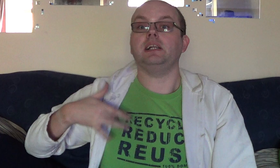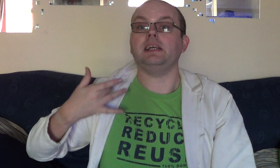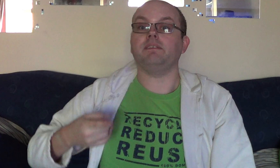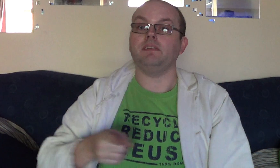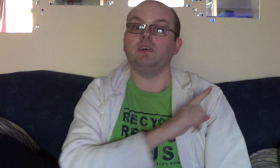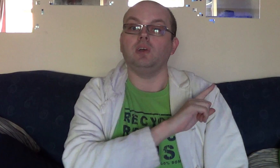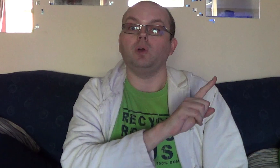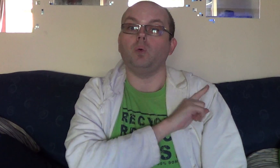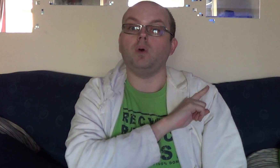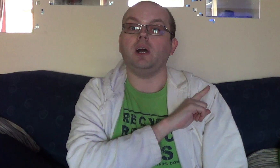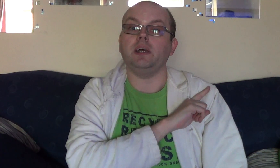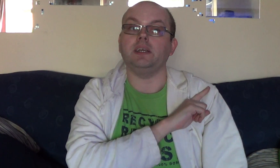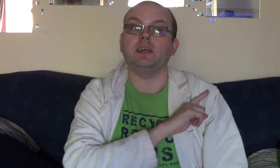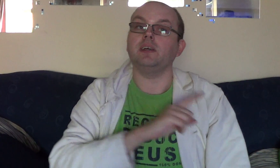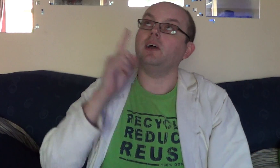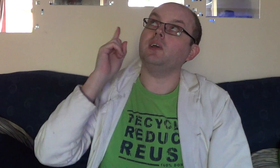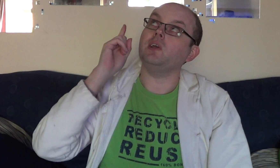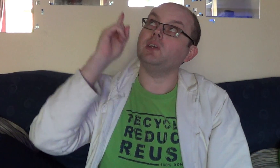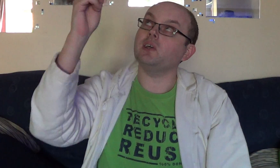live. Why you?